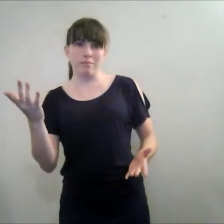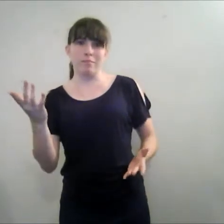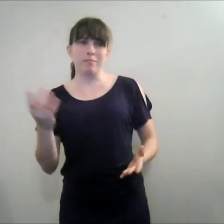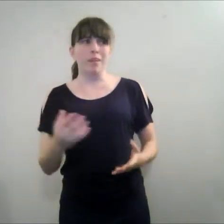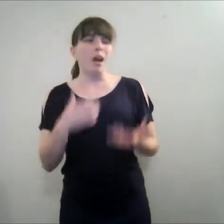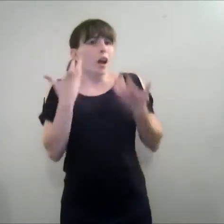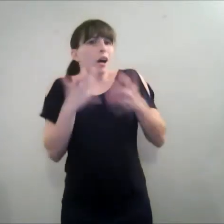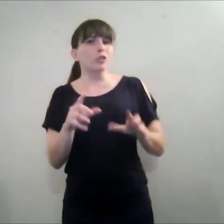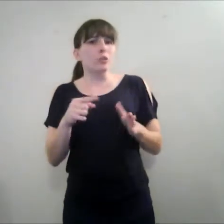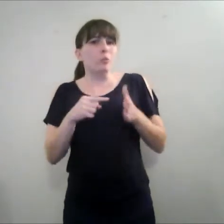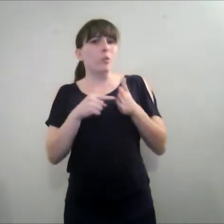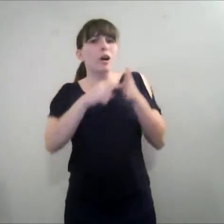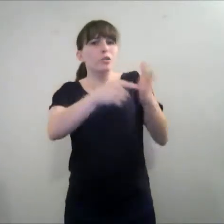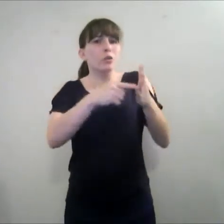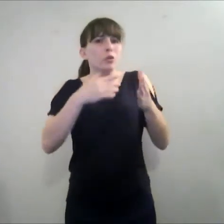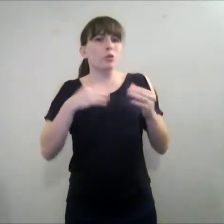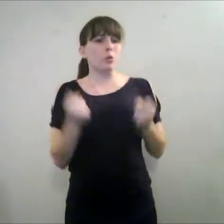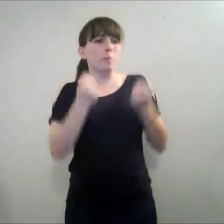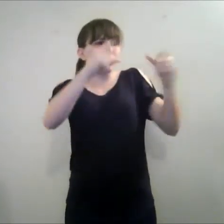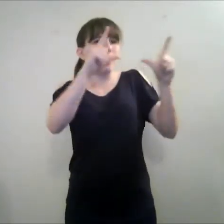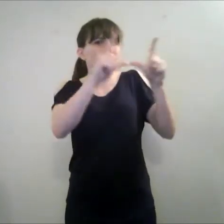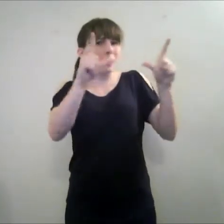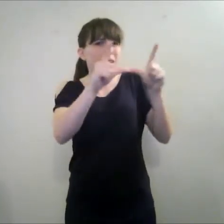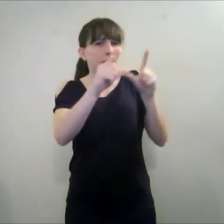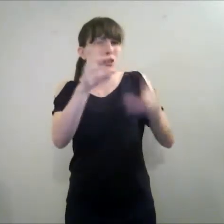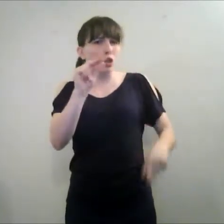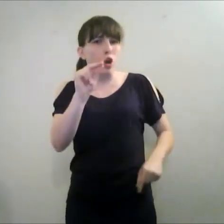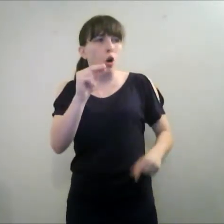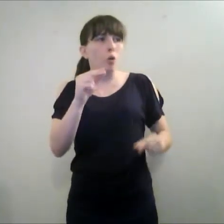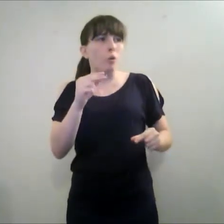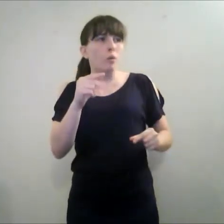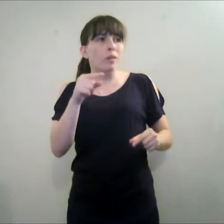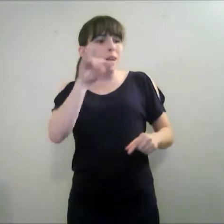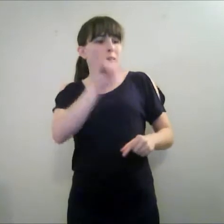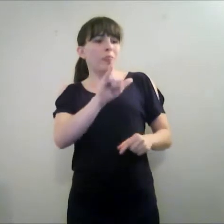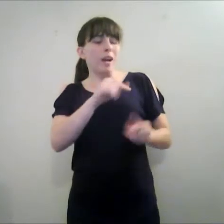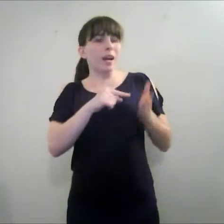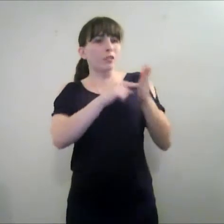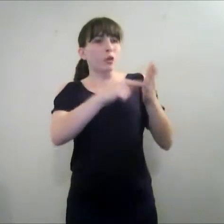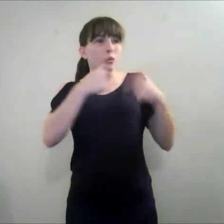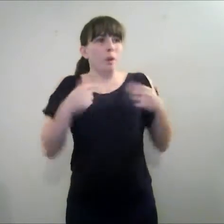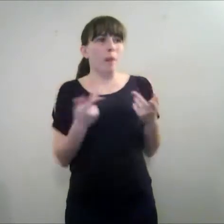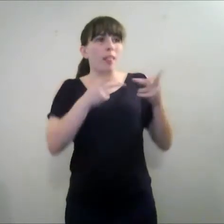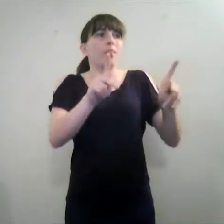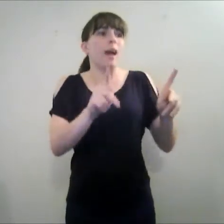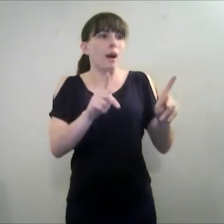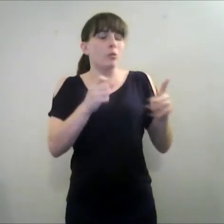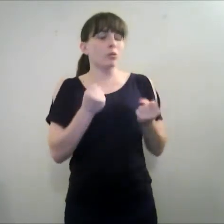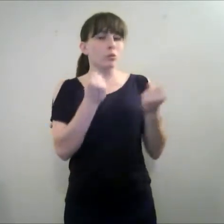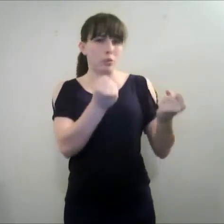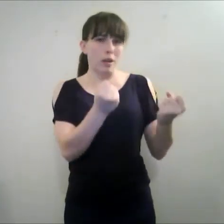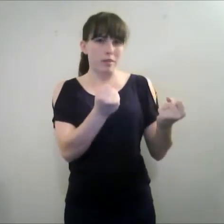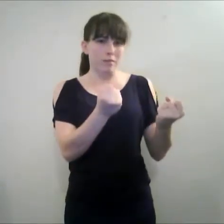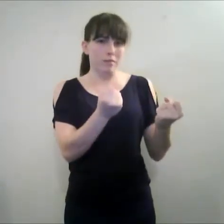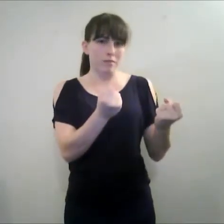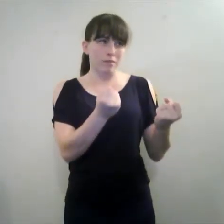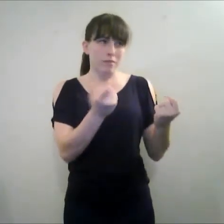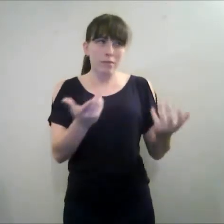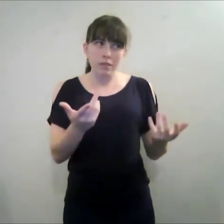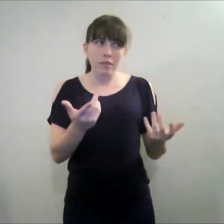my address, all these kind of things, I show you my psychic paper, and all it tells you is, am I over 18 or not? Right.